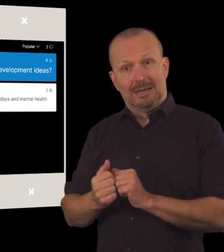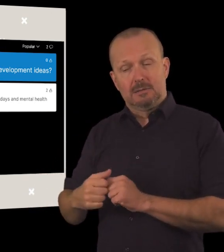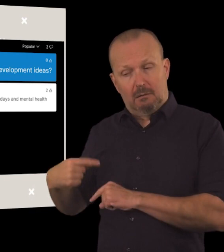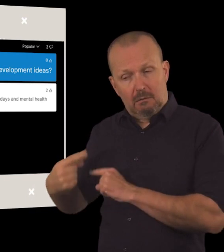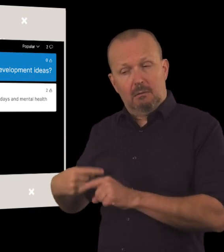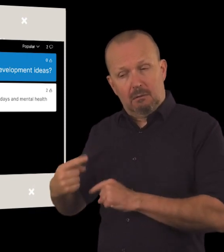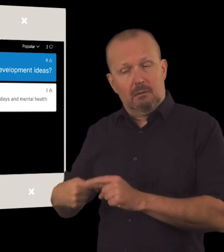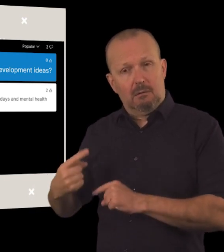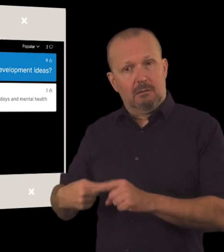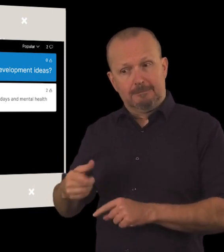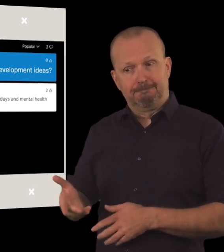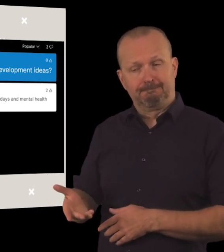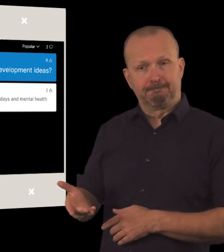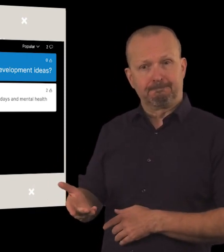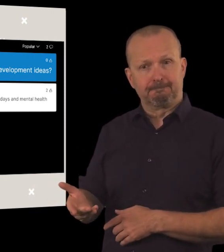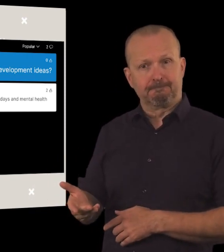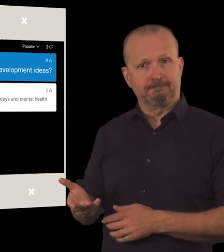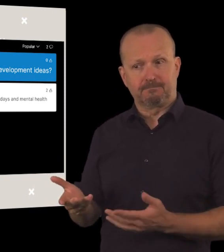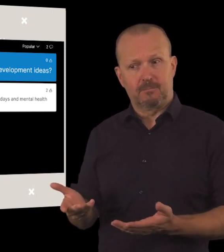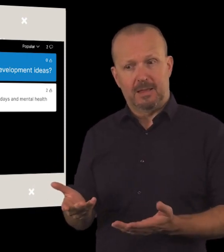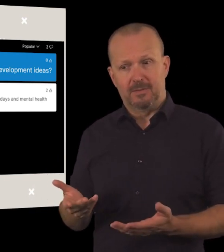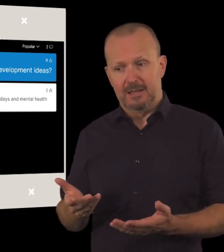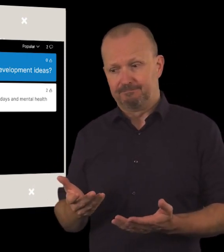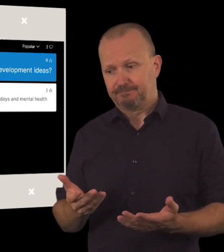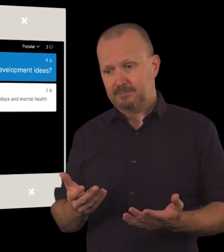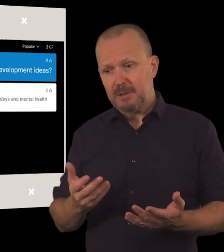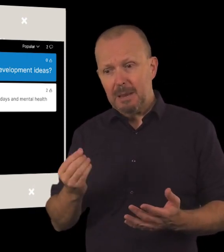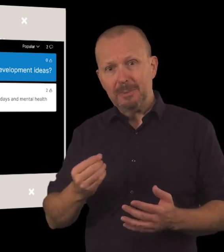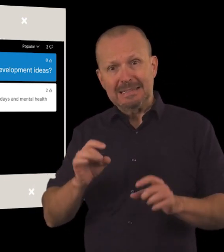always happening, but it's not.